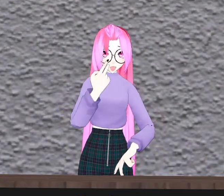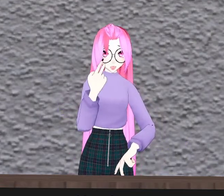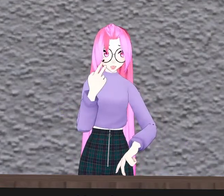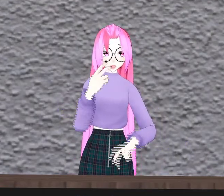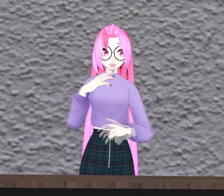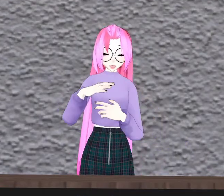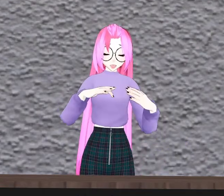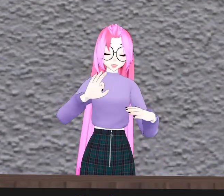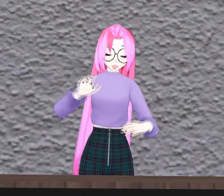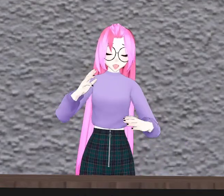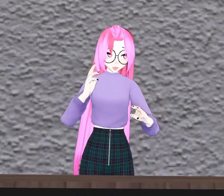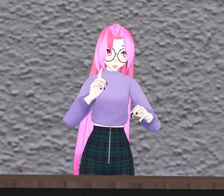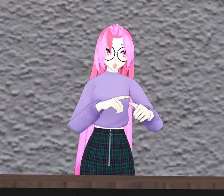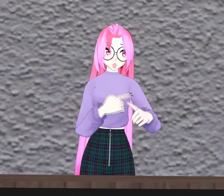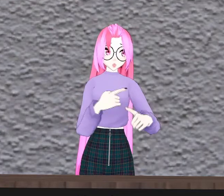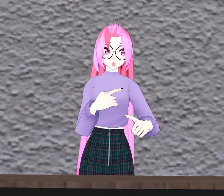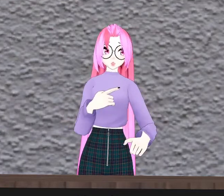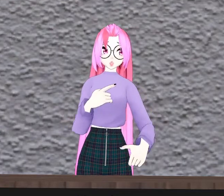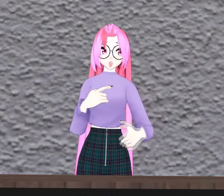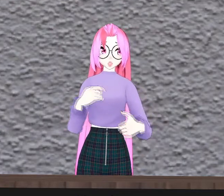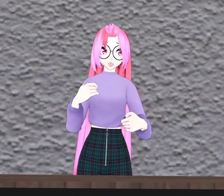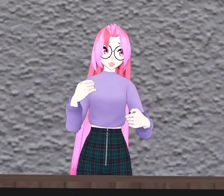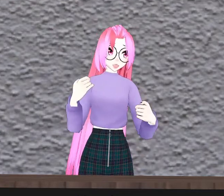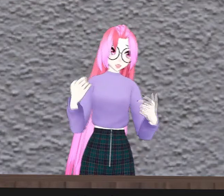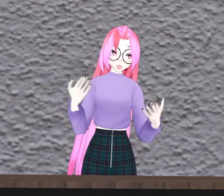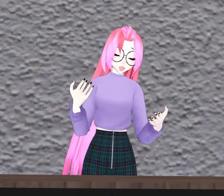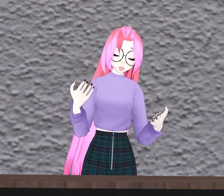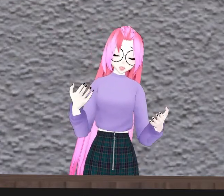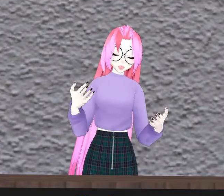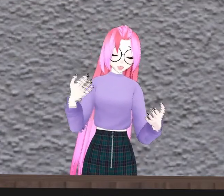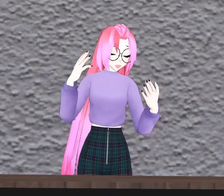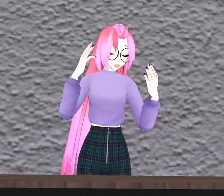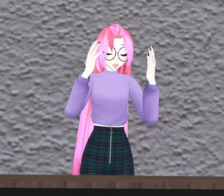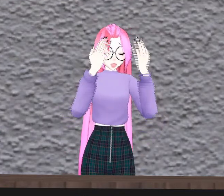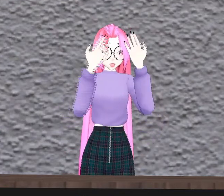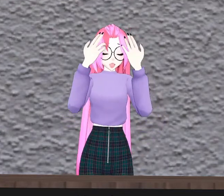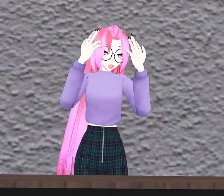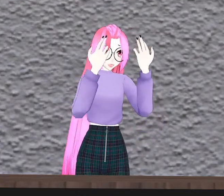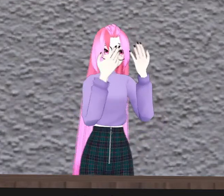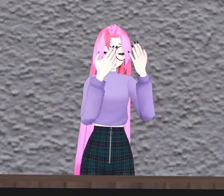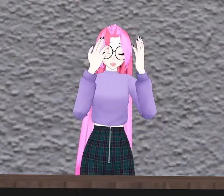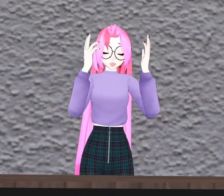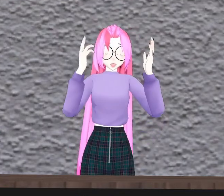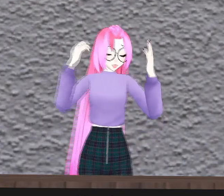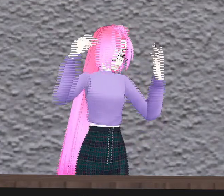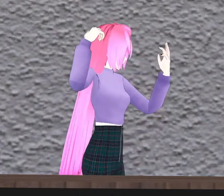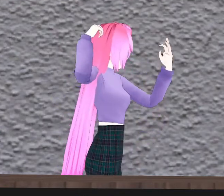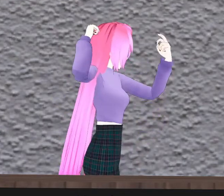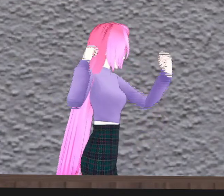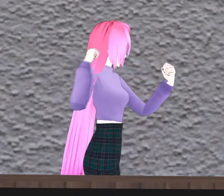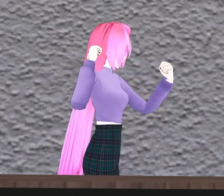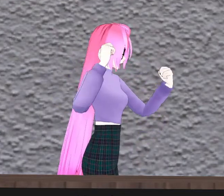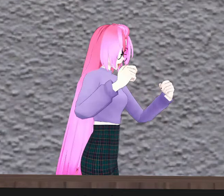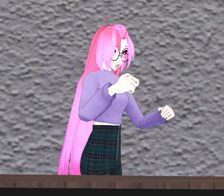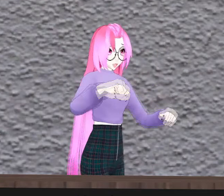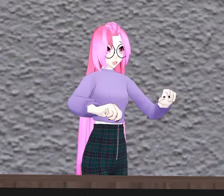VR, like finger spell it first. And then if they don't know what it is, be like, it's like the headset, you put it on, you play